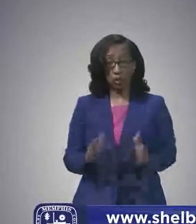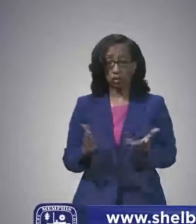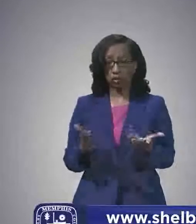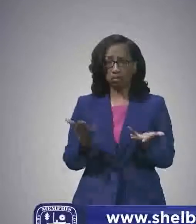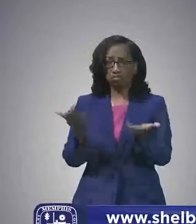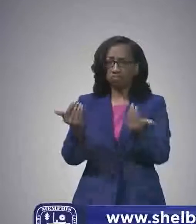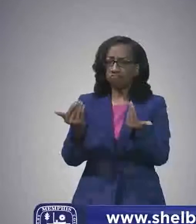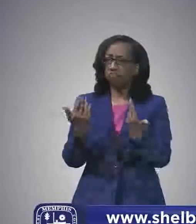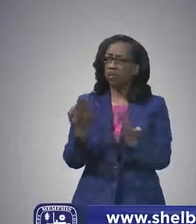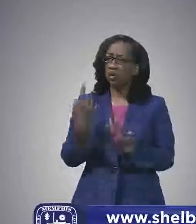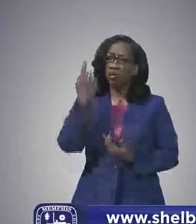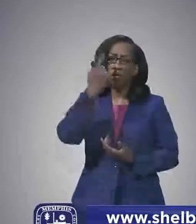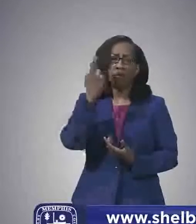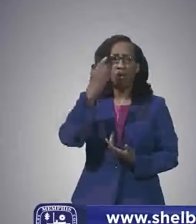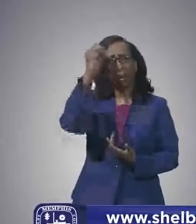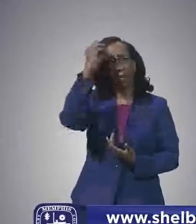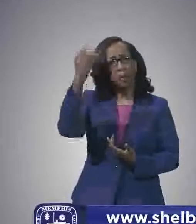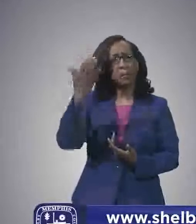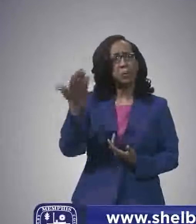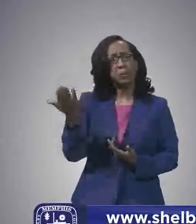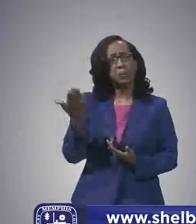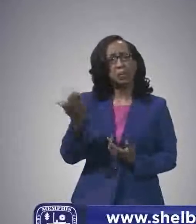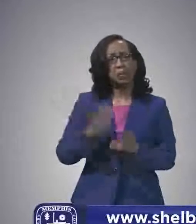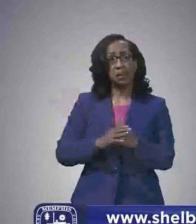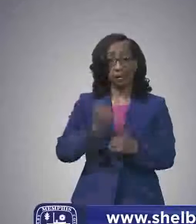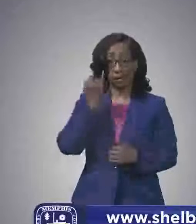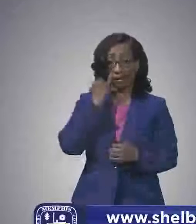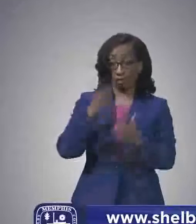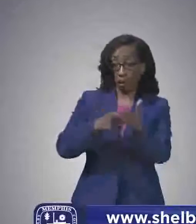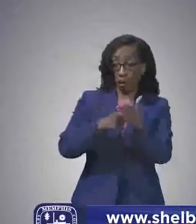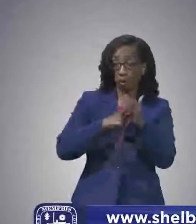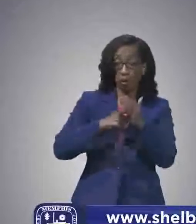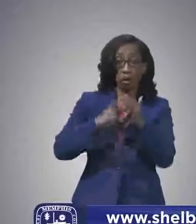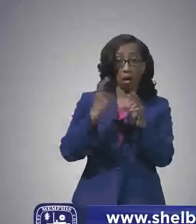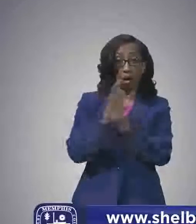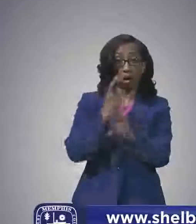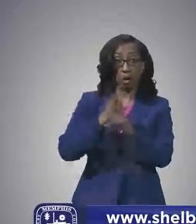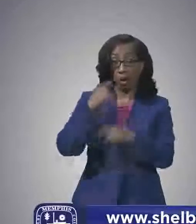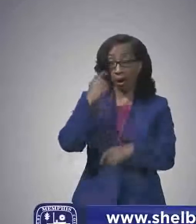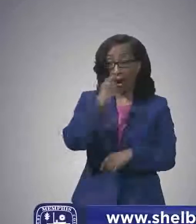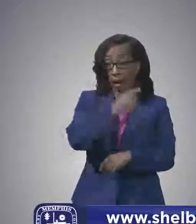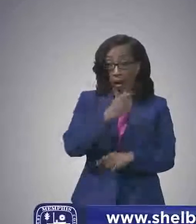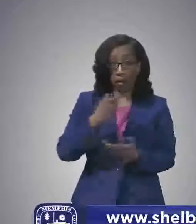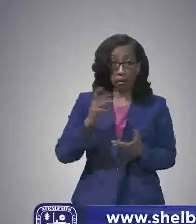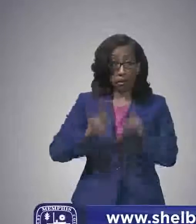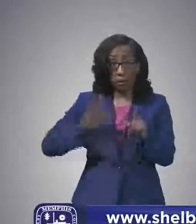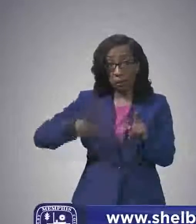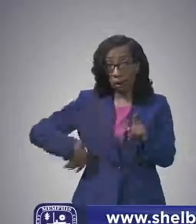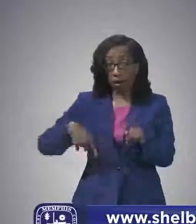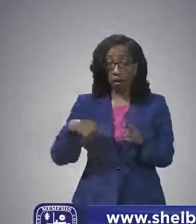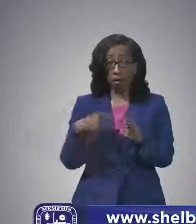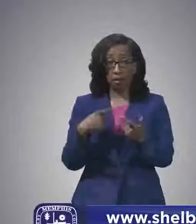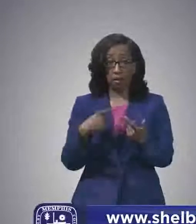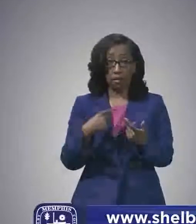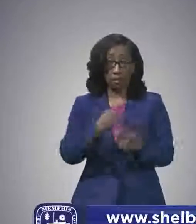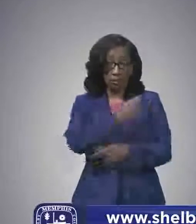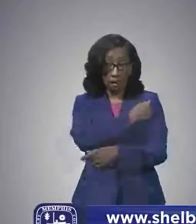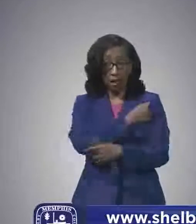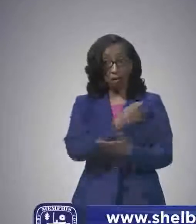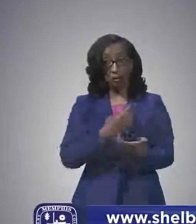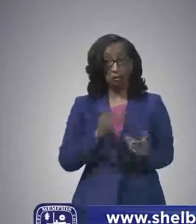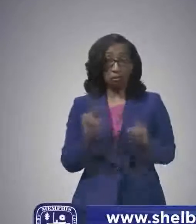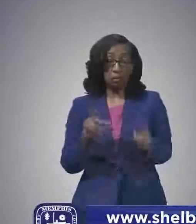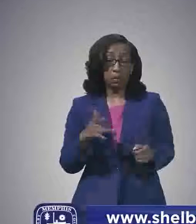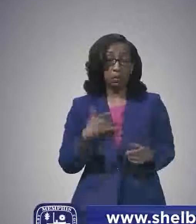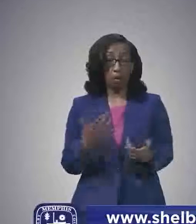their sense around the mandating of regular testing of unvaccinated individuals, and that's just what we found.